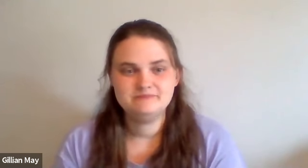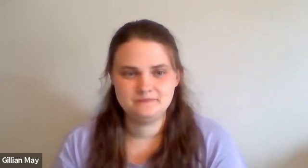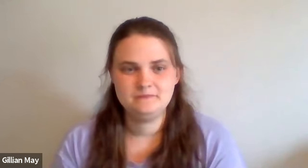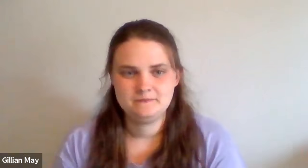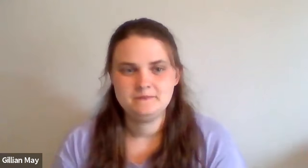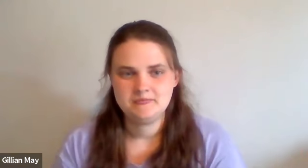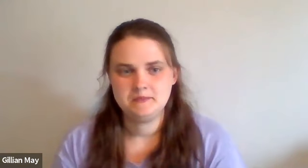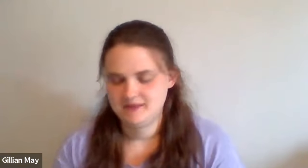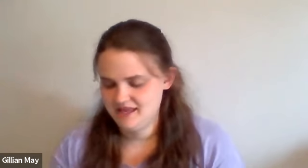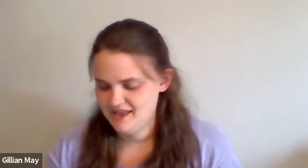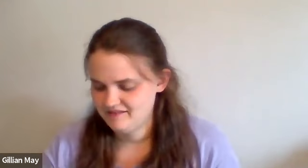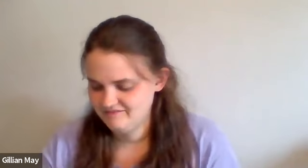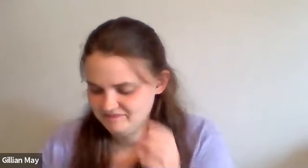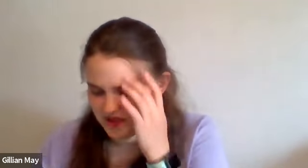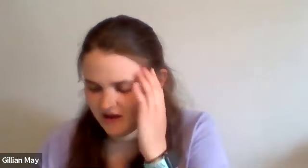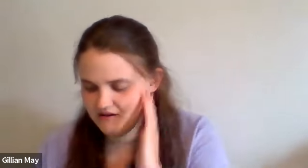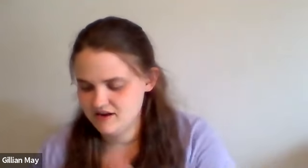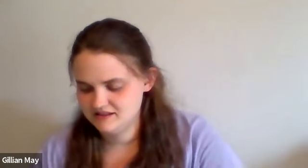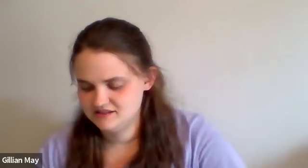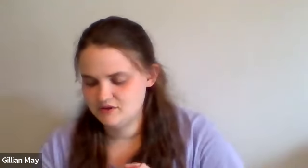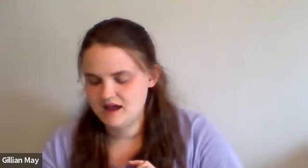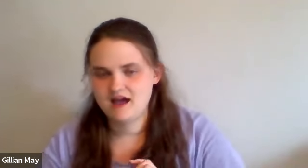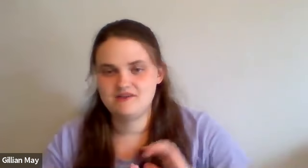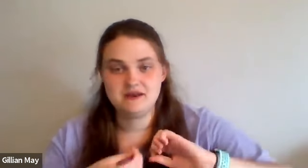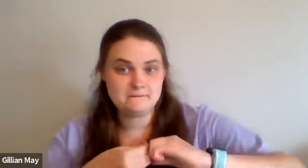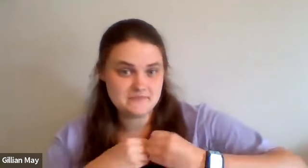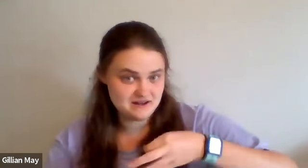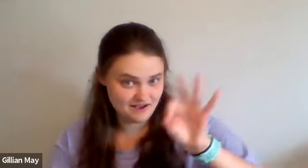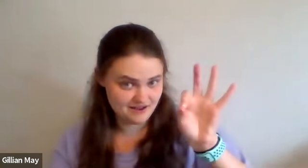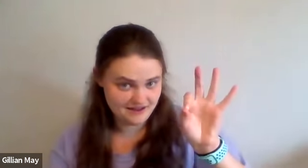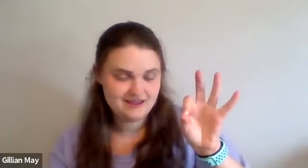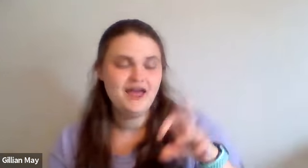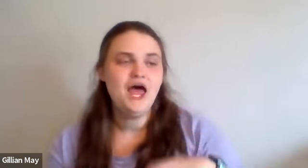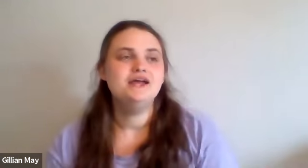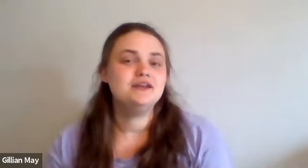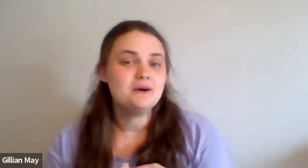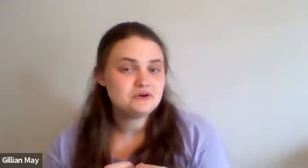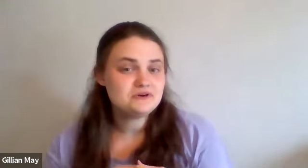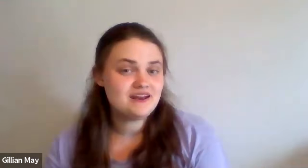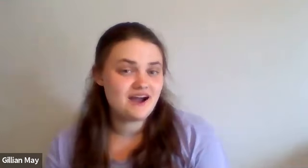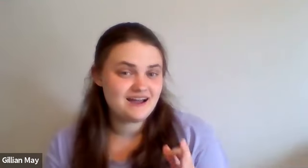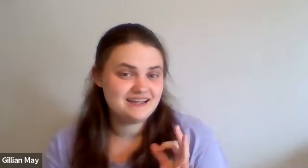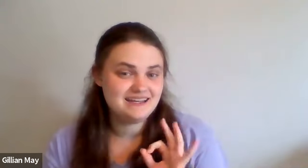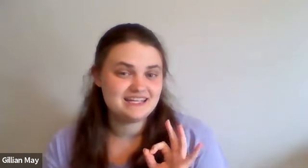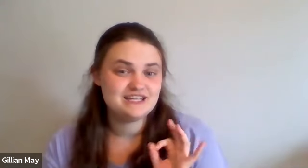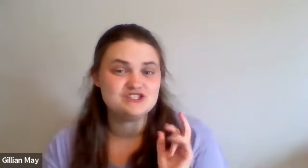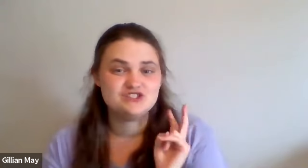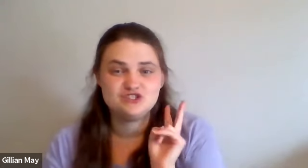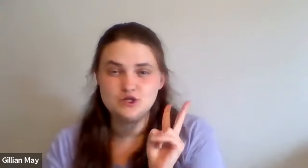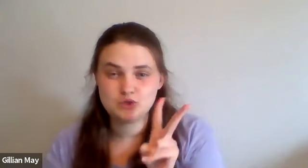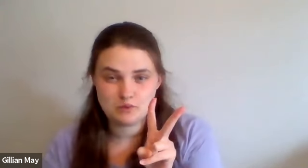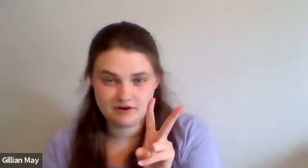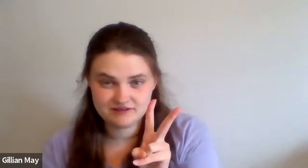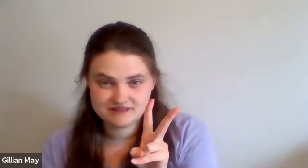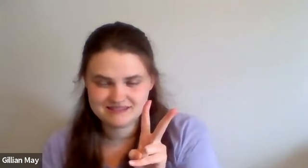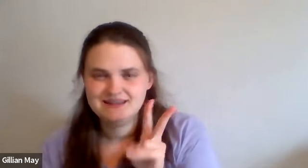Mm-hmm. Yeah. All right. So I have number 9. Number 9 is 2 words.